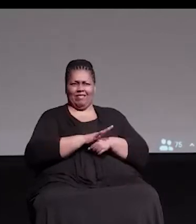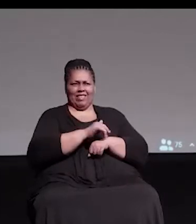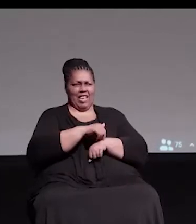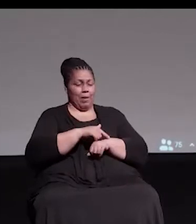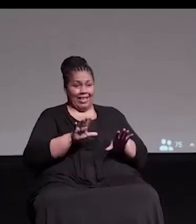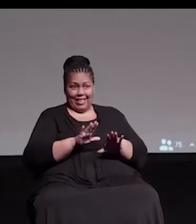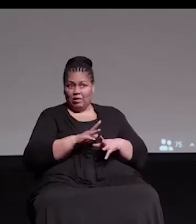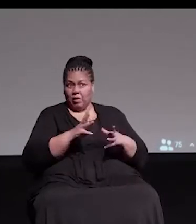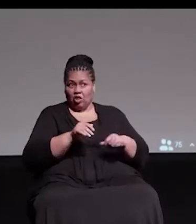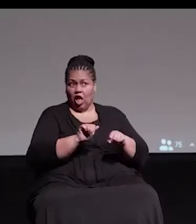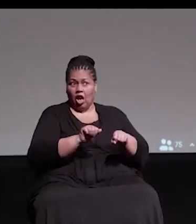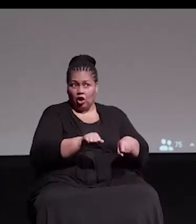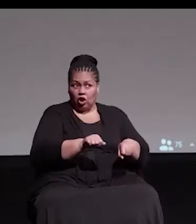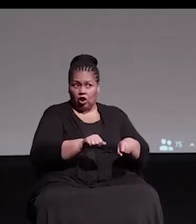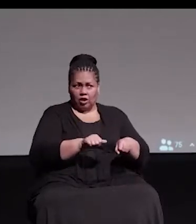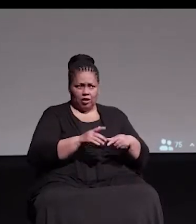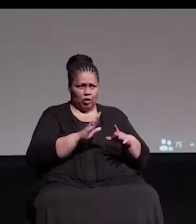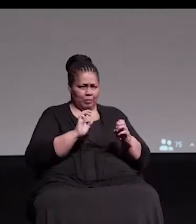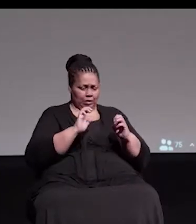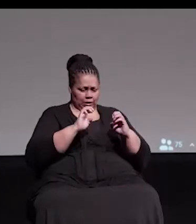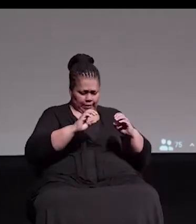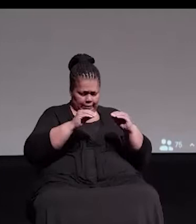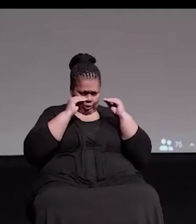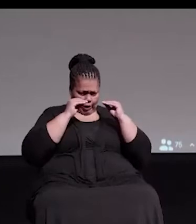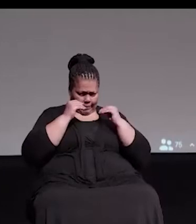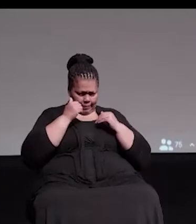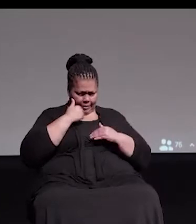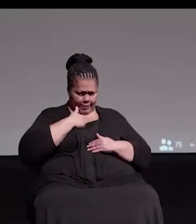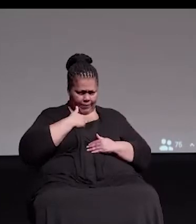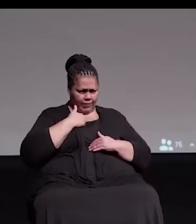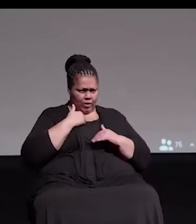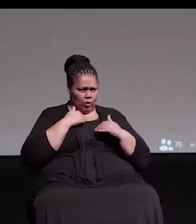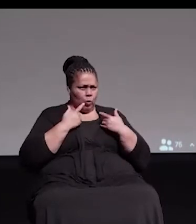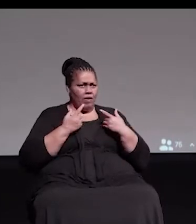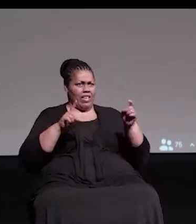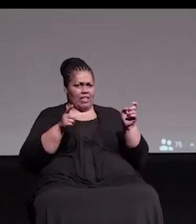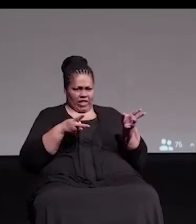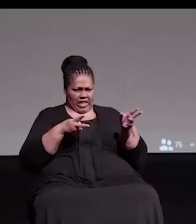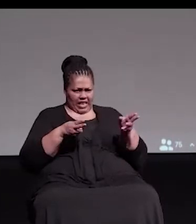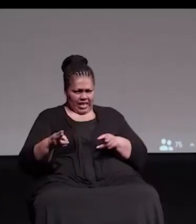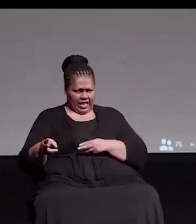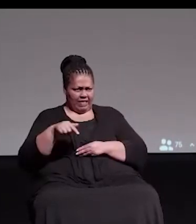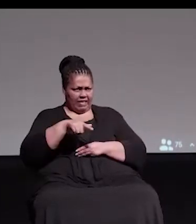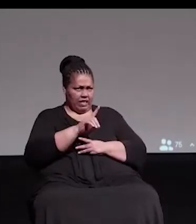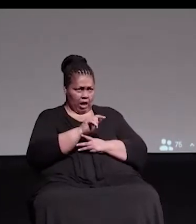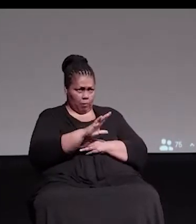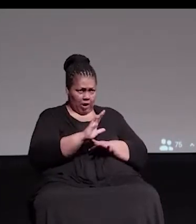much as I could to kind of like, you know, educate myself enough to effectively edit this documentary, right?